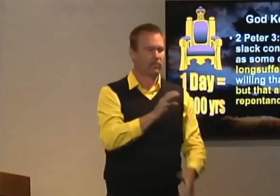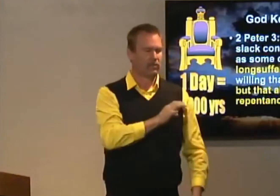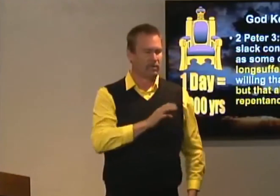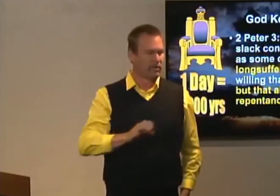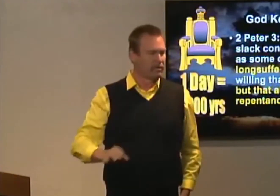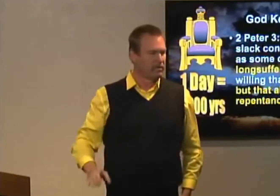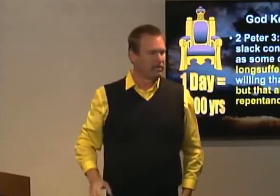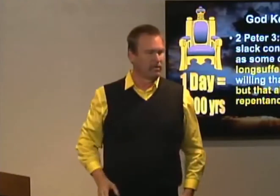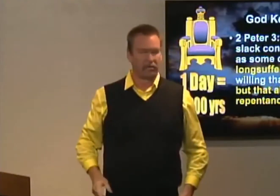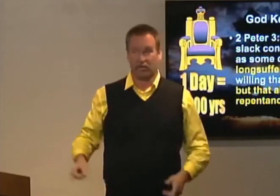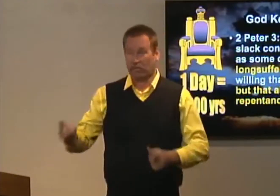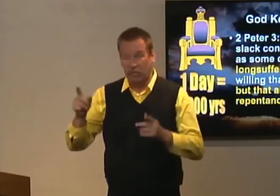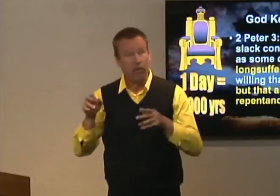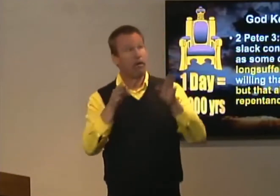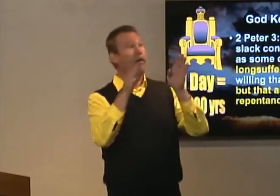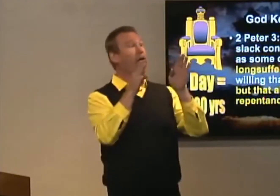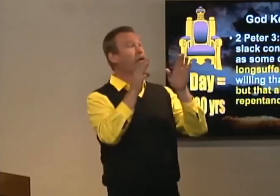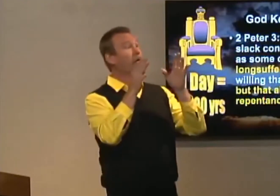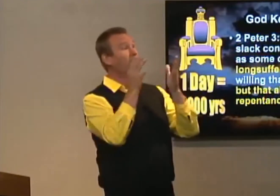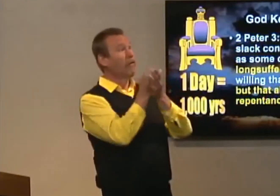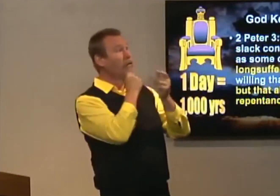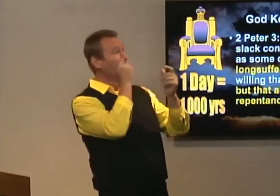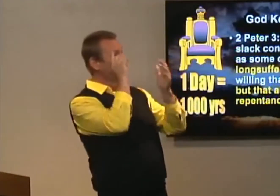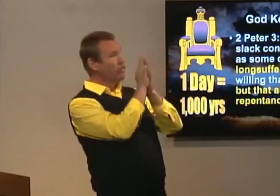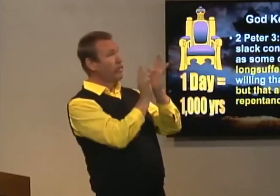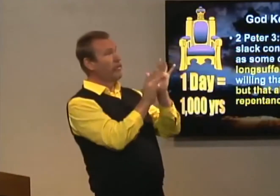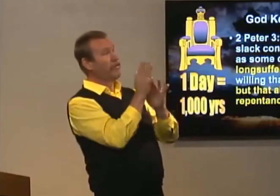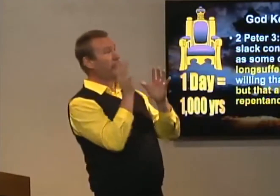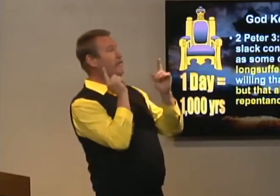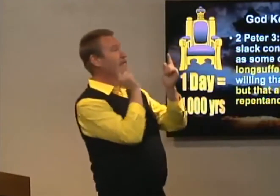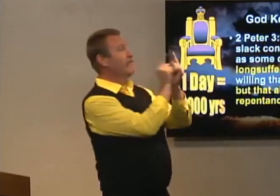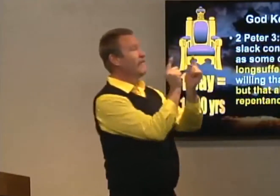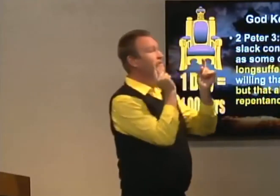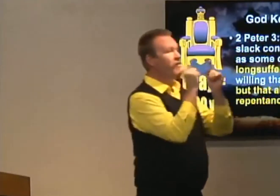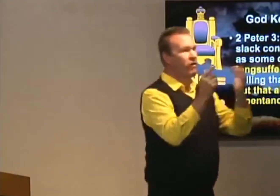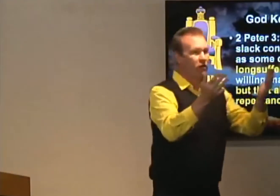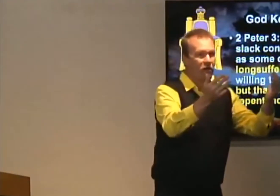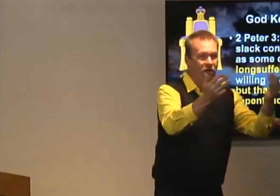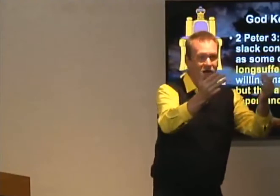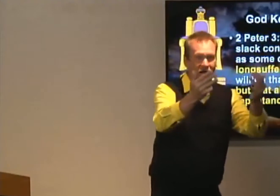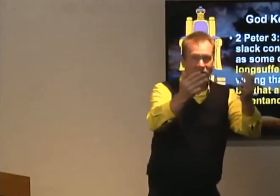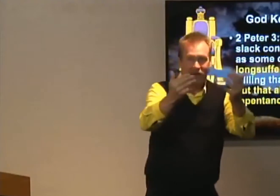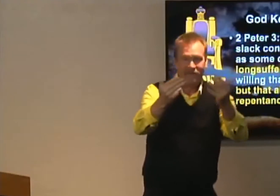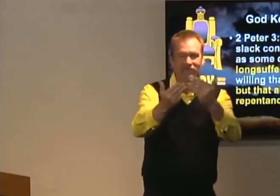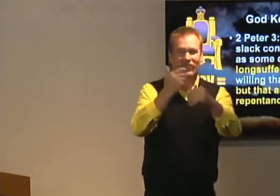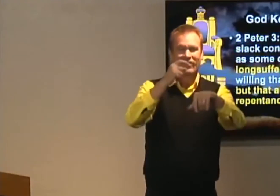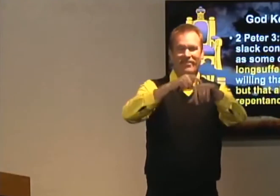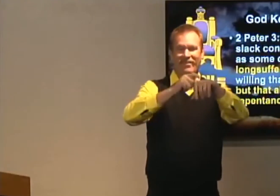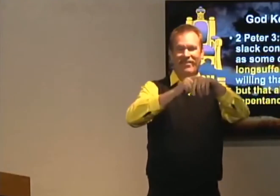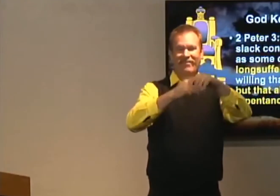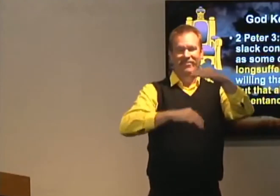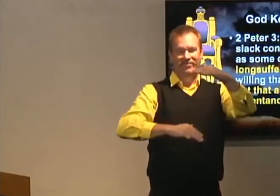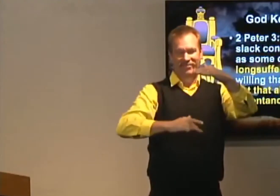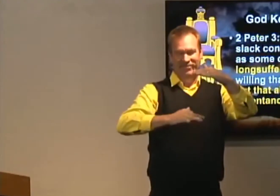the gospel of Jesus Christ to them so that they can look and be saved and believe in Jesus Christ.